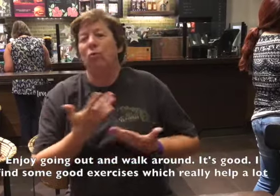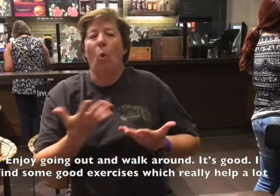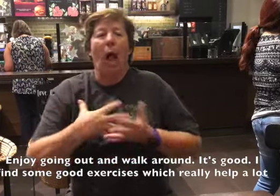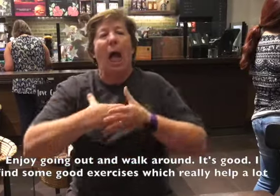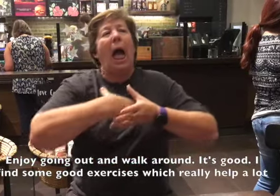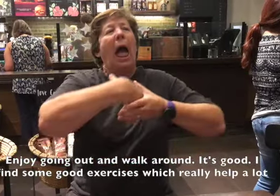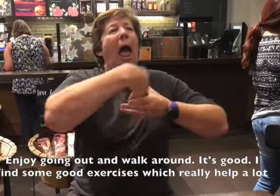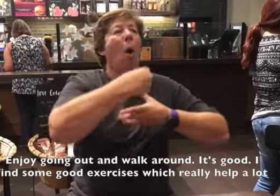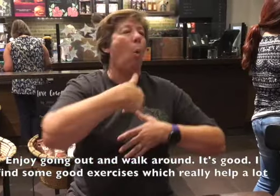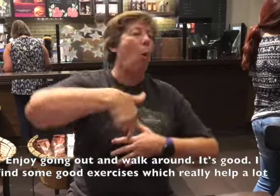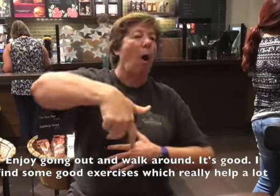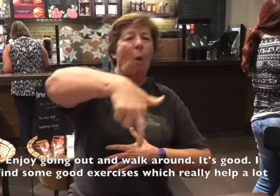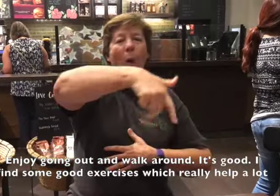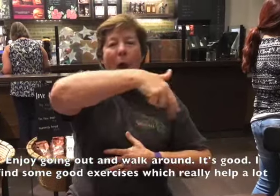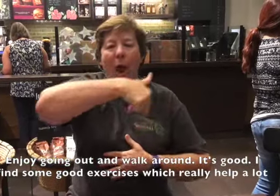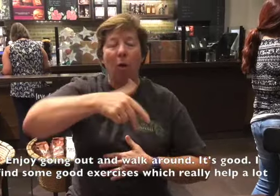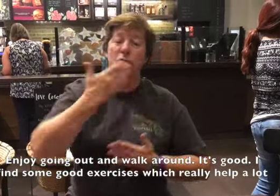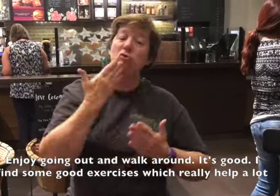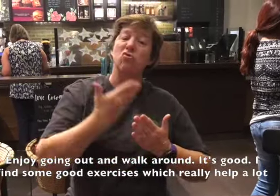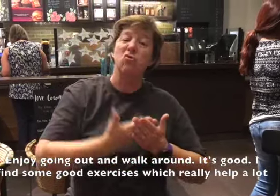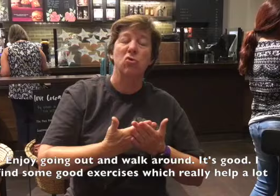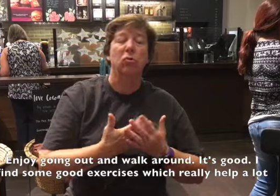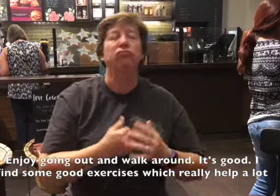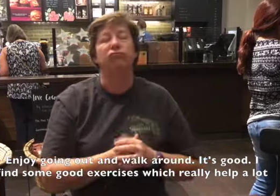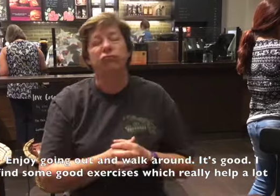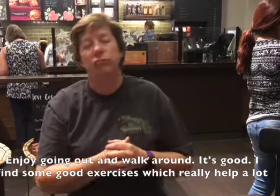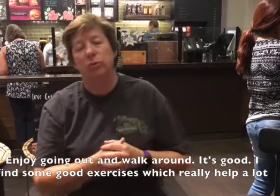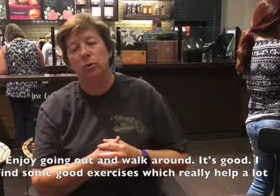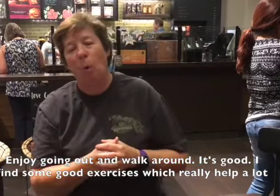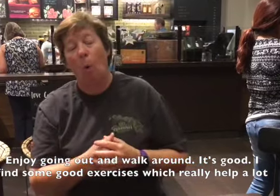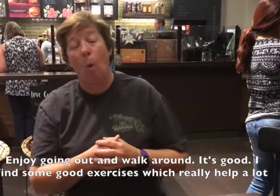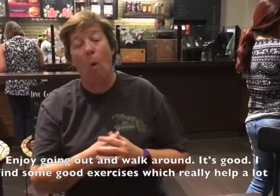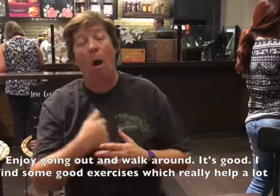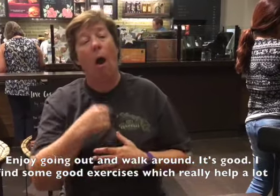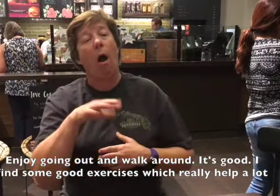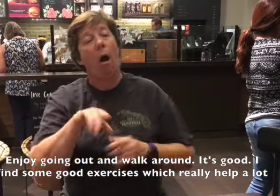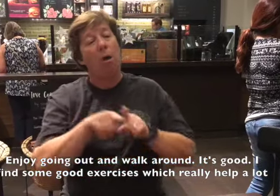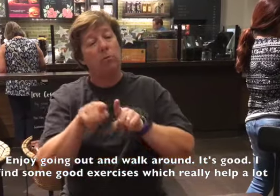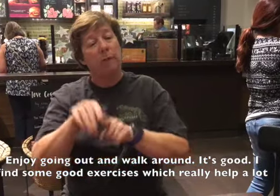Enjoy going out and walk around. It's good. I find it good to exercise, which really helps a lot.